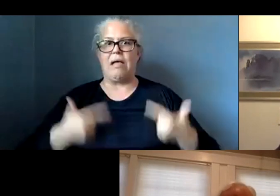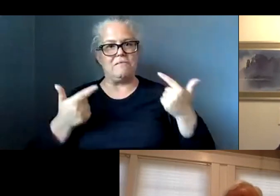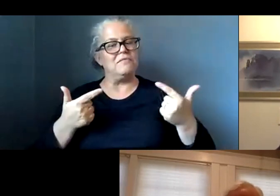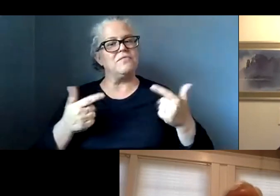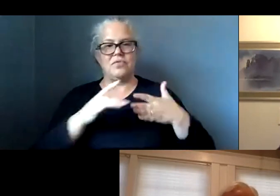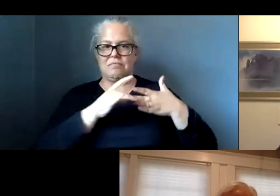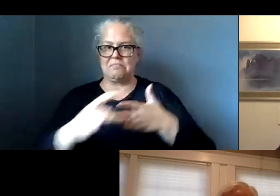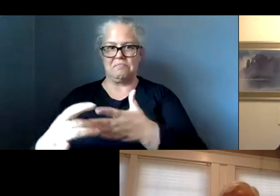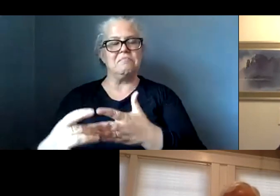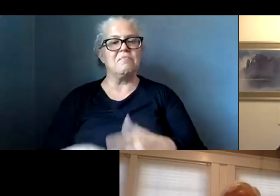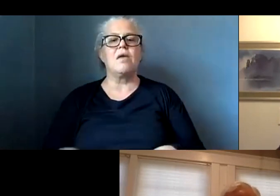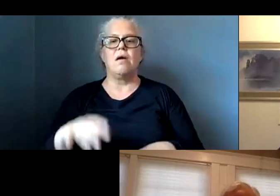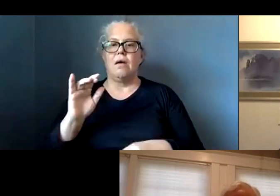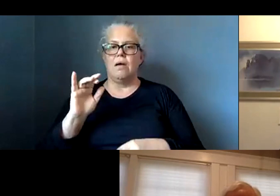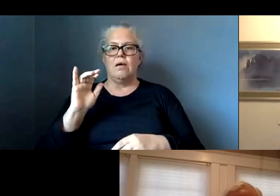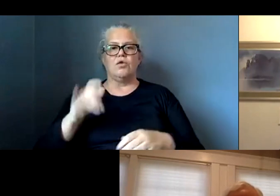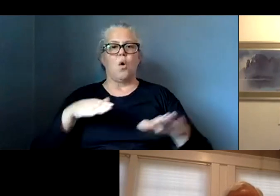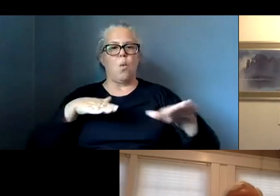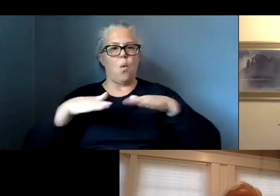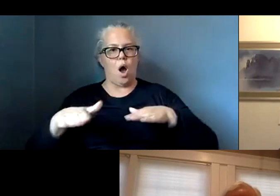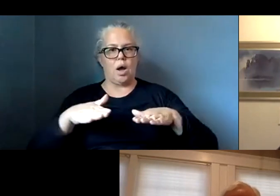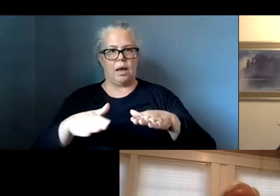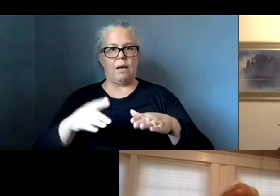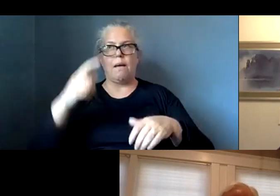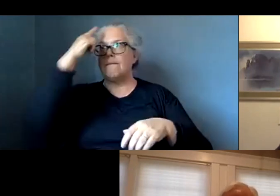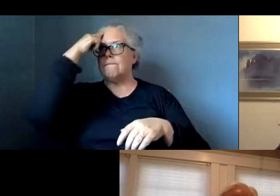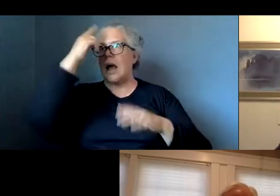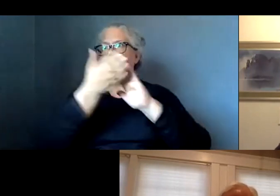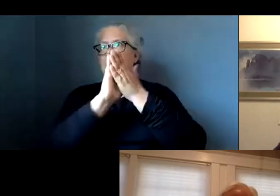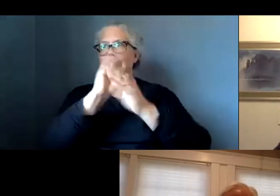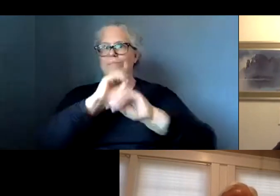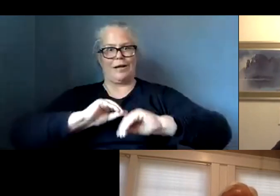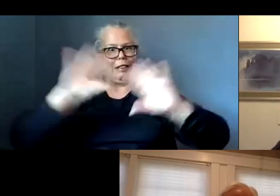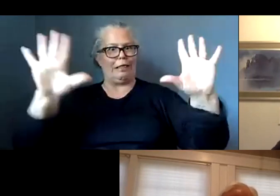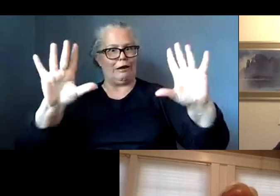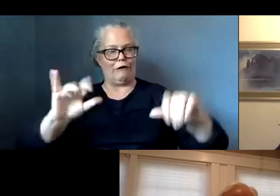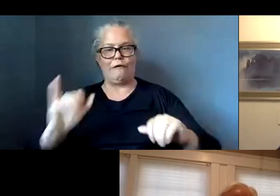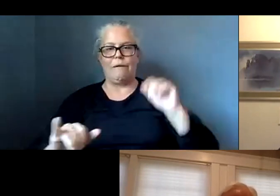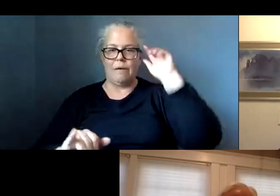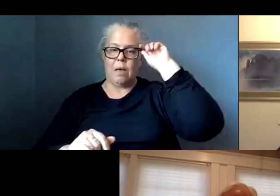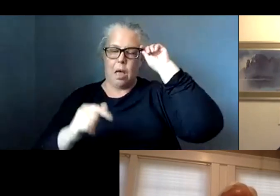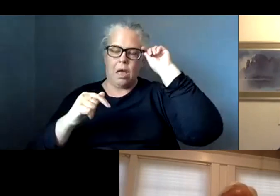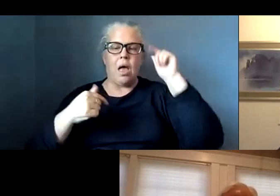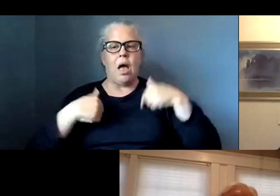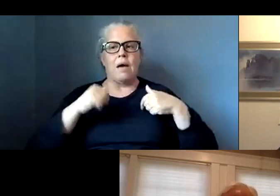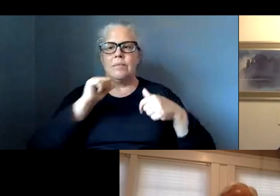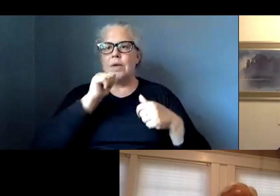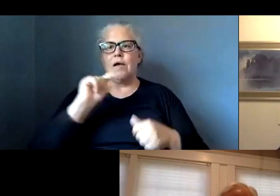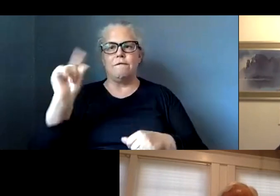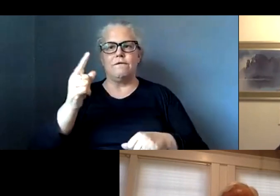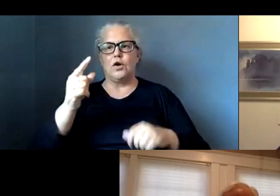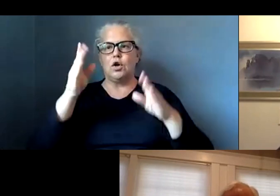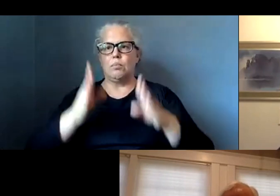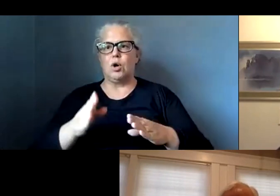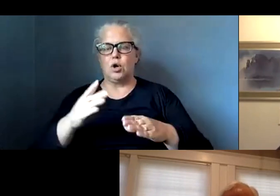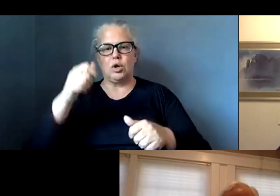distraction brings clarity. I was not the first person to figure that out, and I managed to forget it every 6 months or